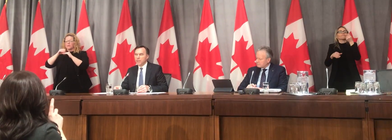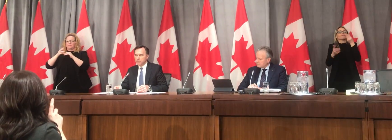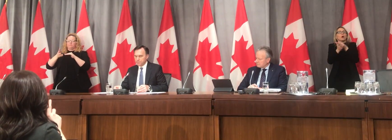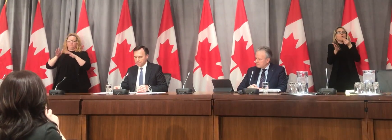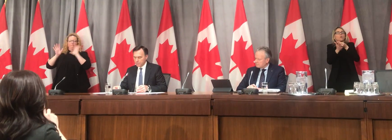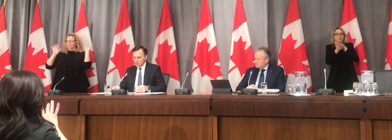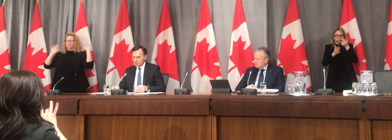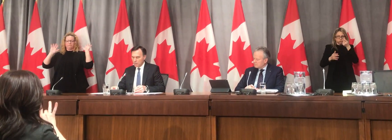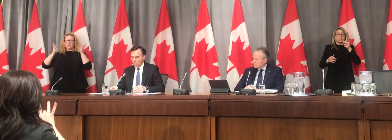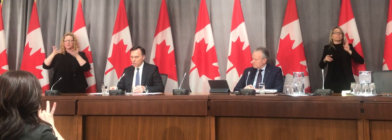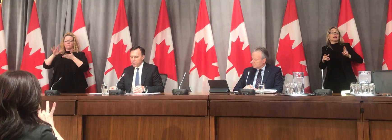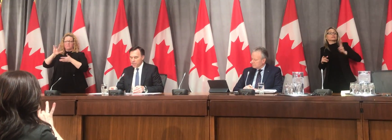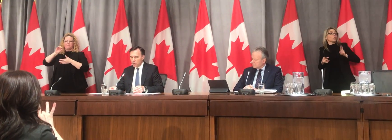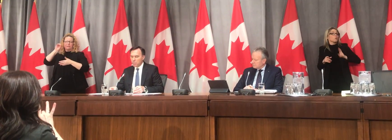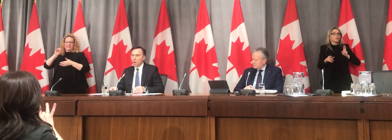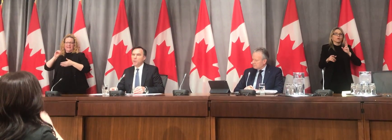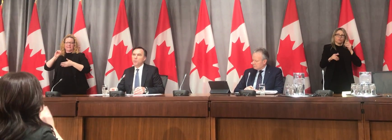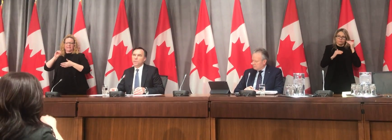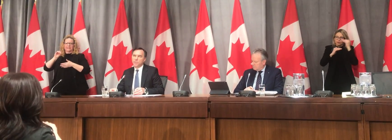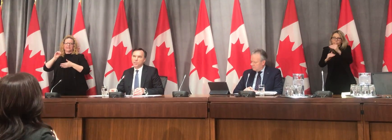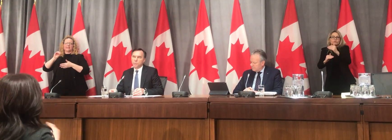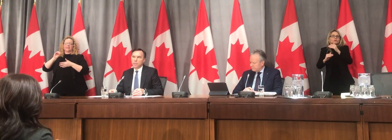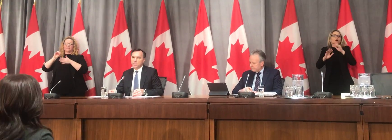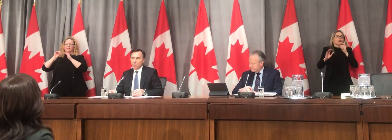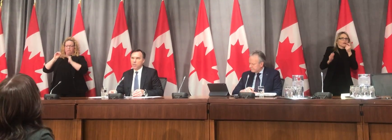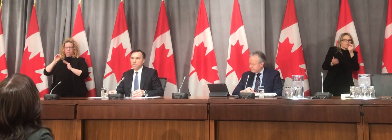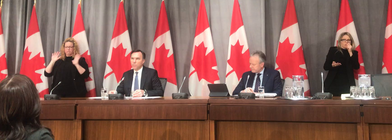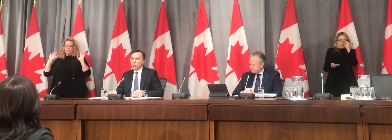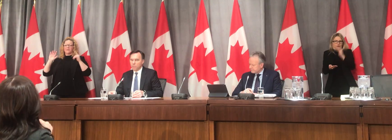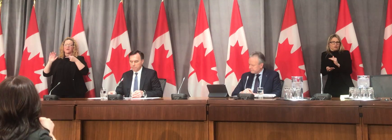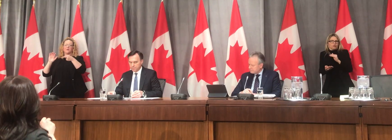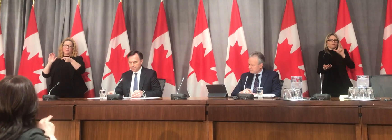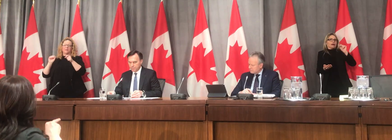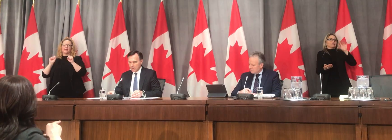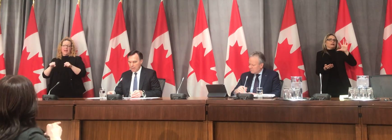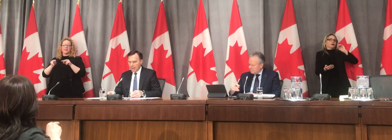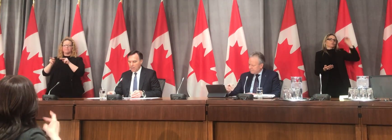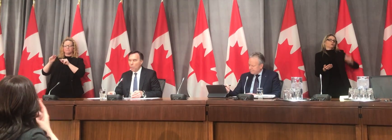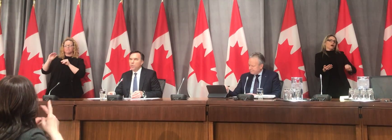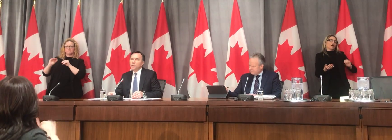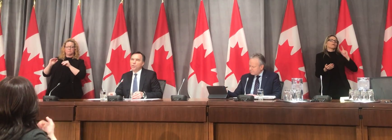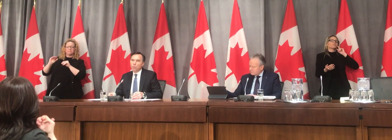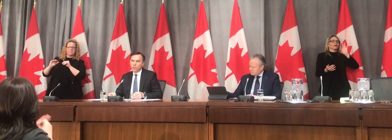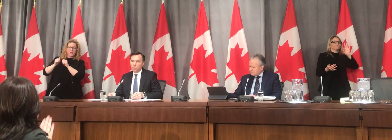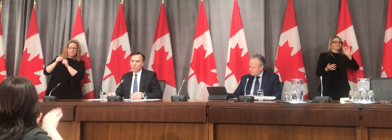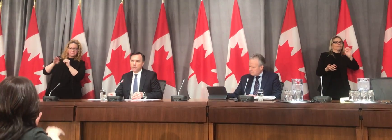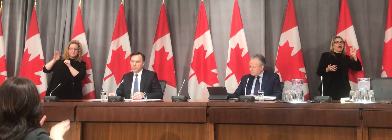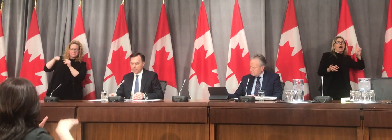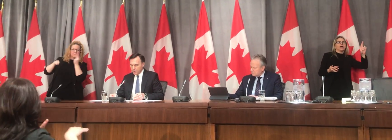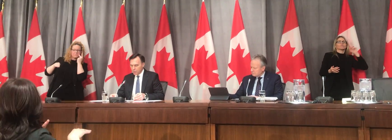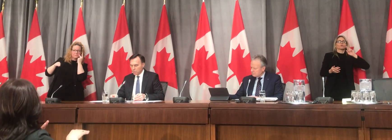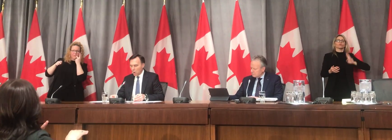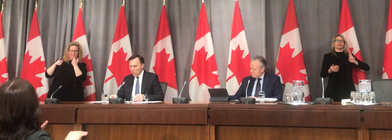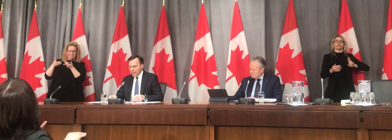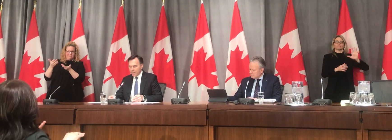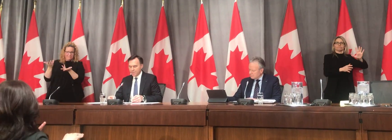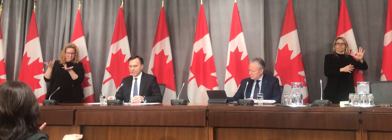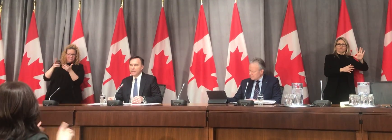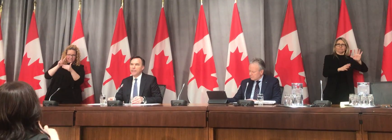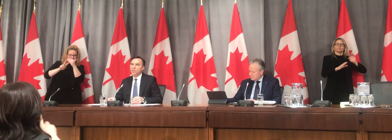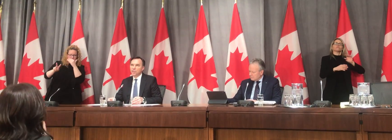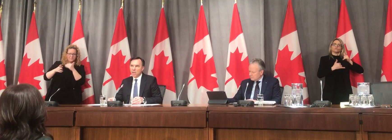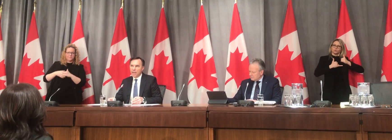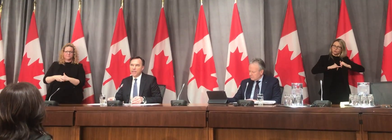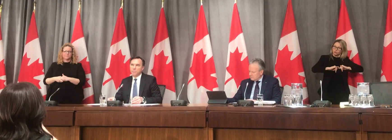25%. We'll continue to monitor this issue as markets evolve. And I want to assure you that your